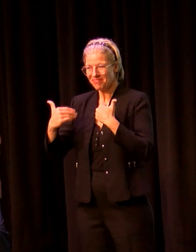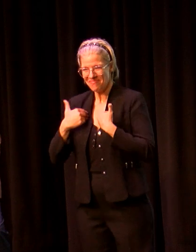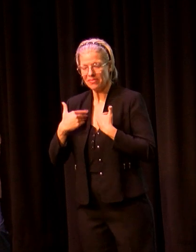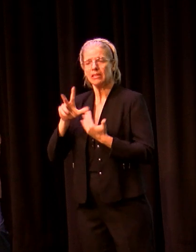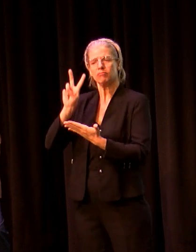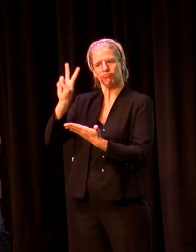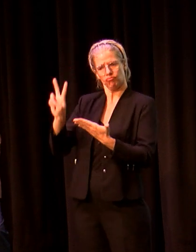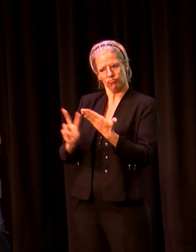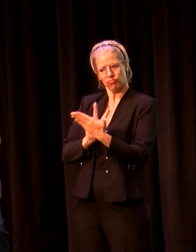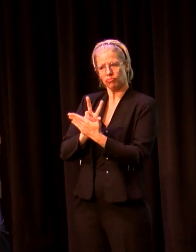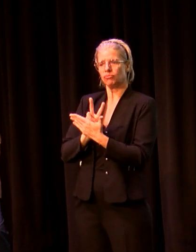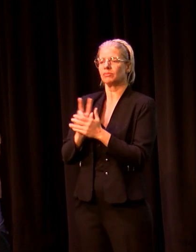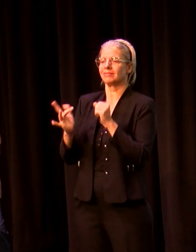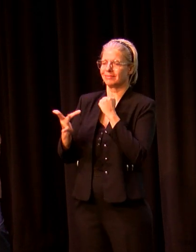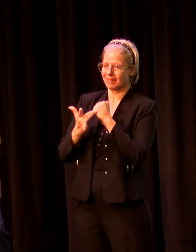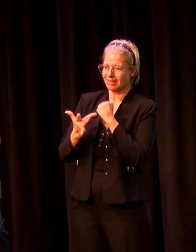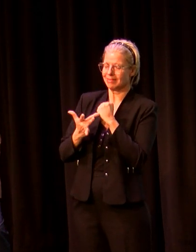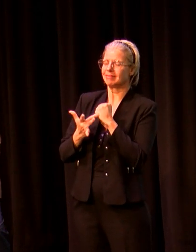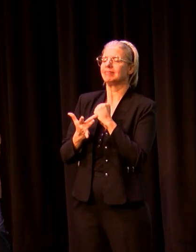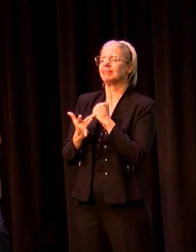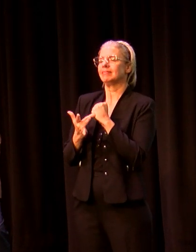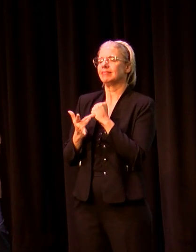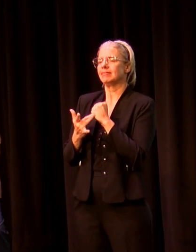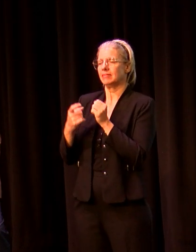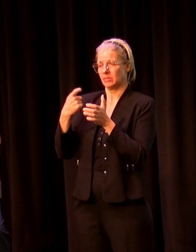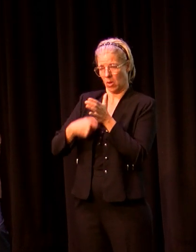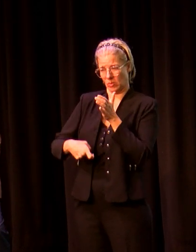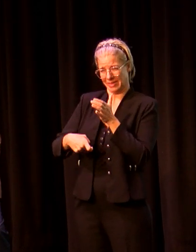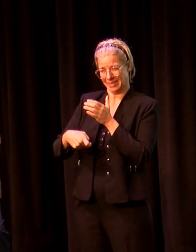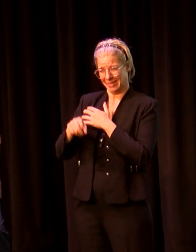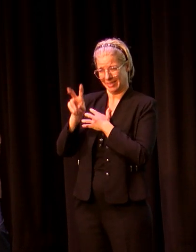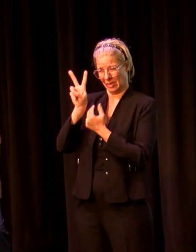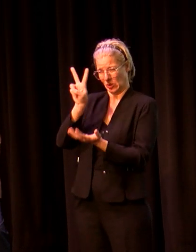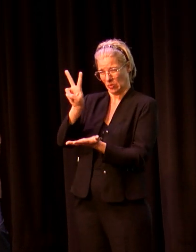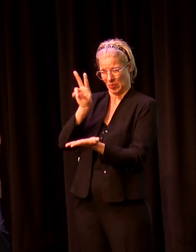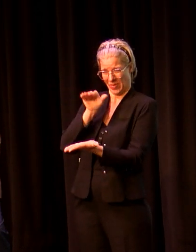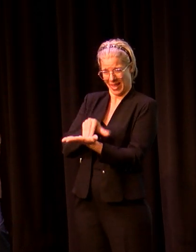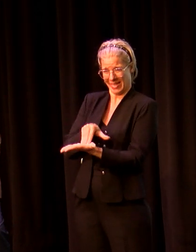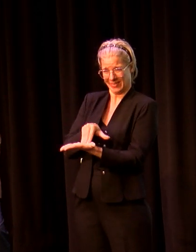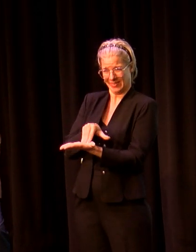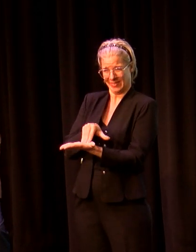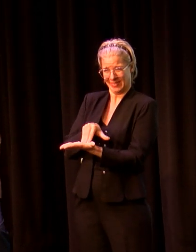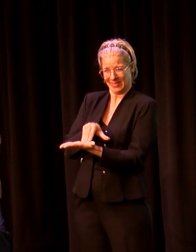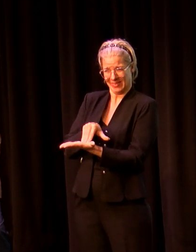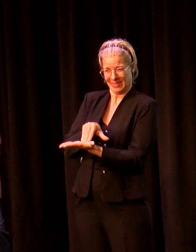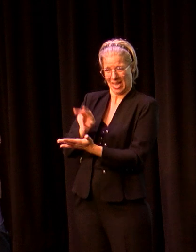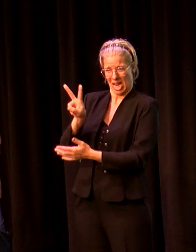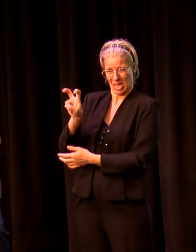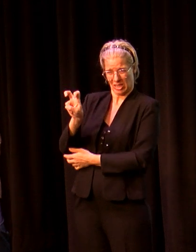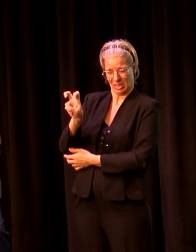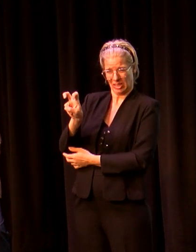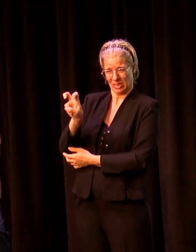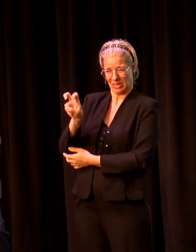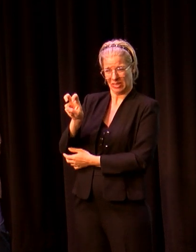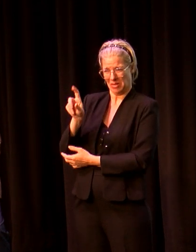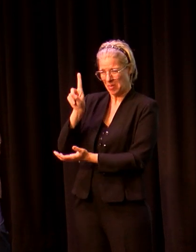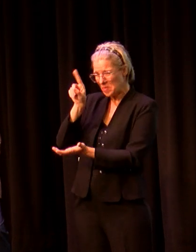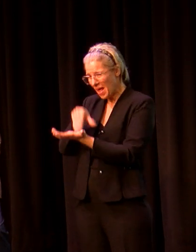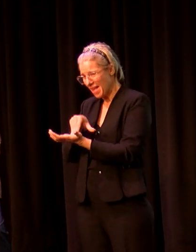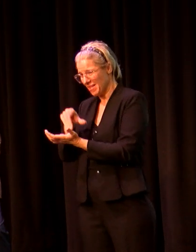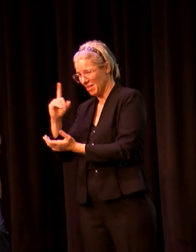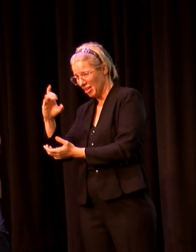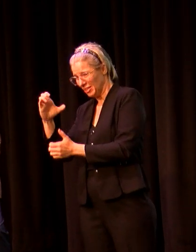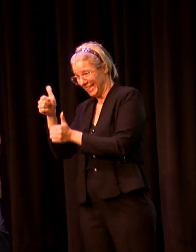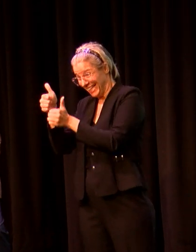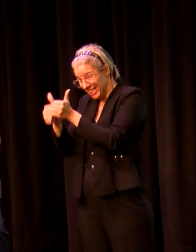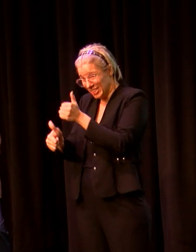tech, and that cost $2,200. I mean, it was $1,100 a night. And I have all of the stuff to show